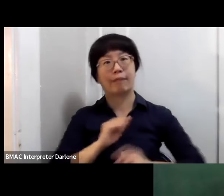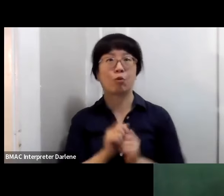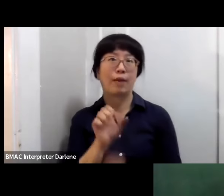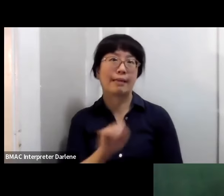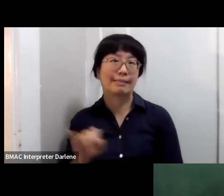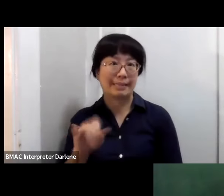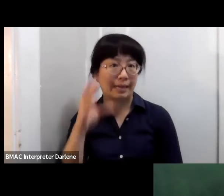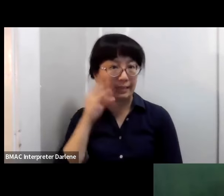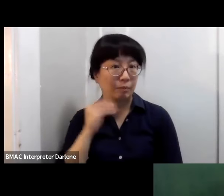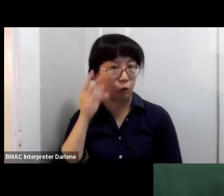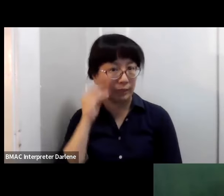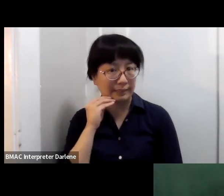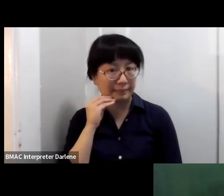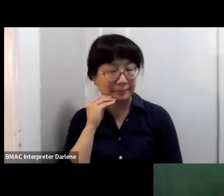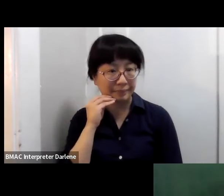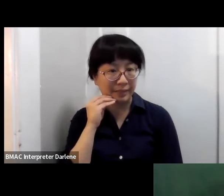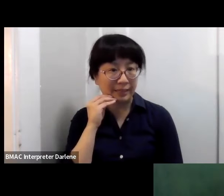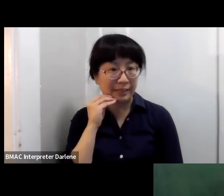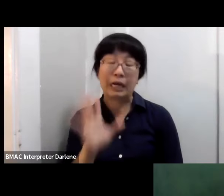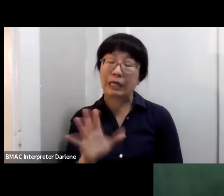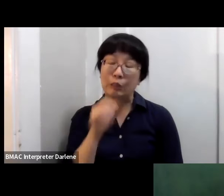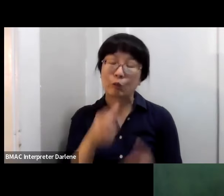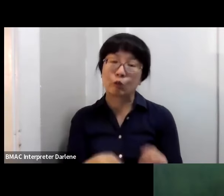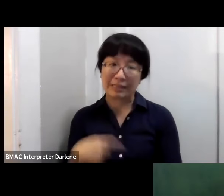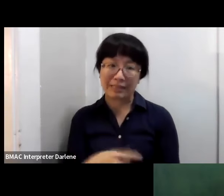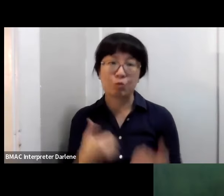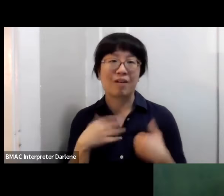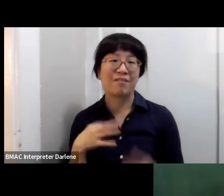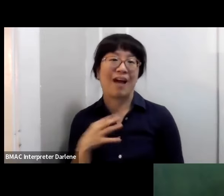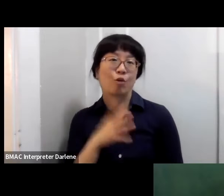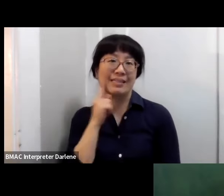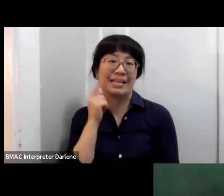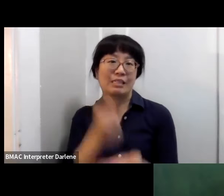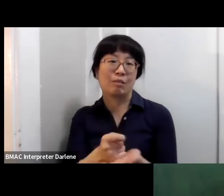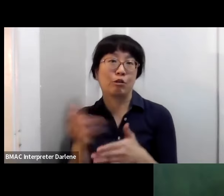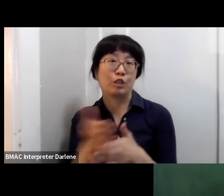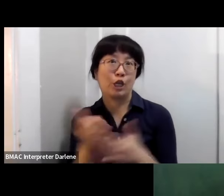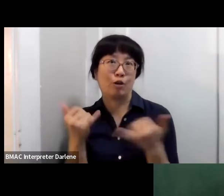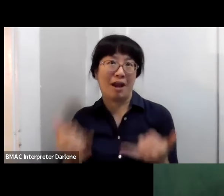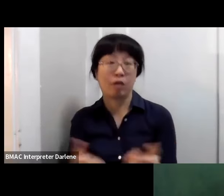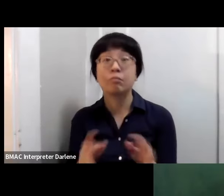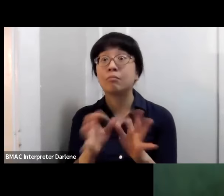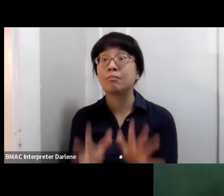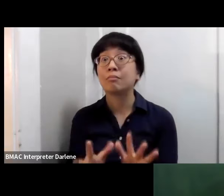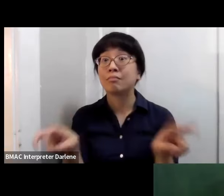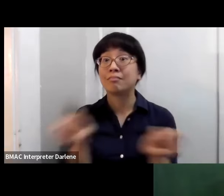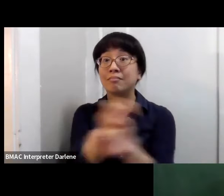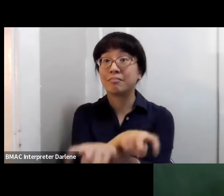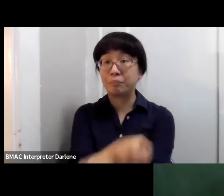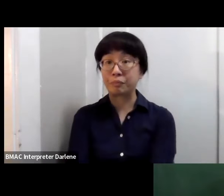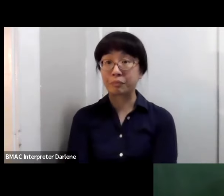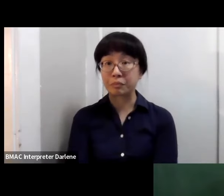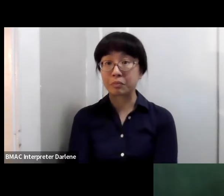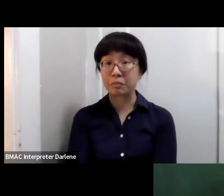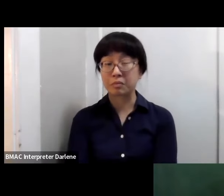experience. But don't take our word for it. We have a faculty testimonial that we'll share with you now from Kelly Hessenegger, who is